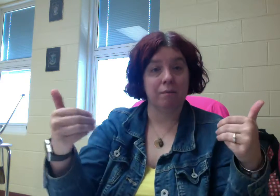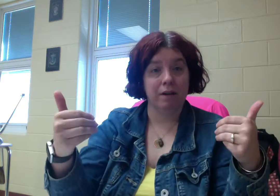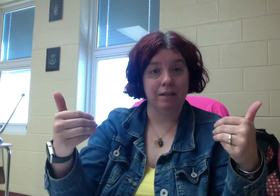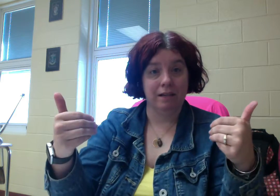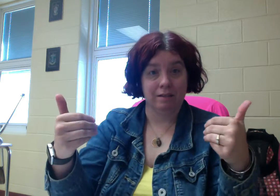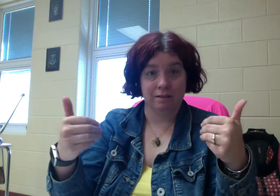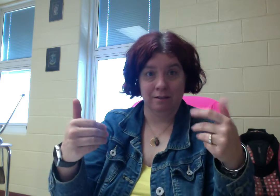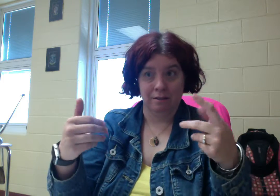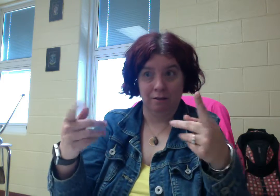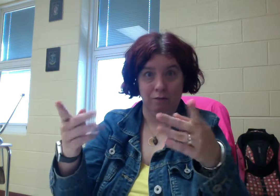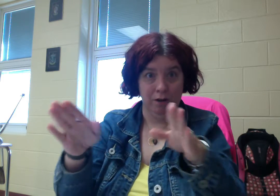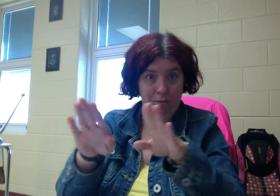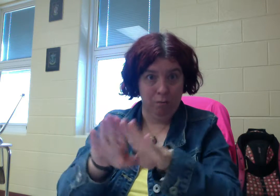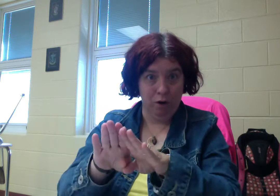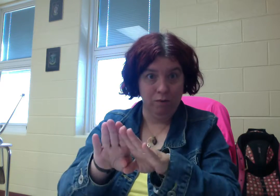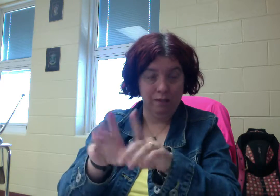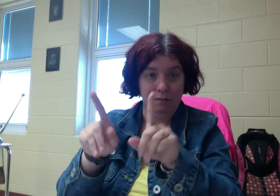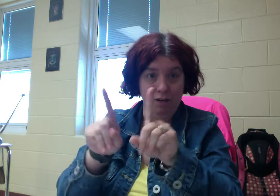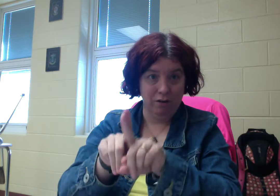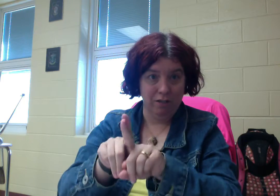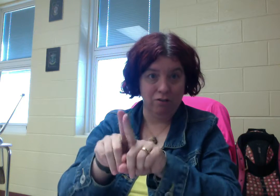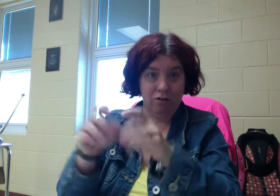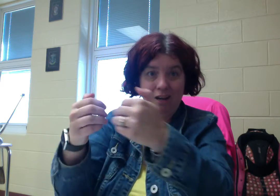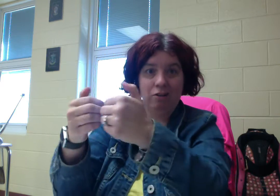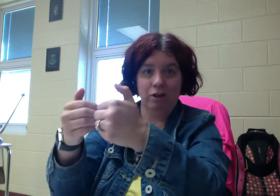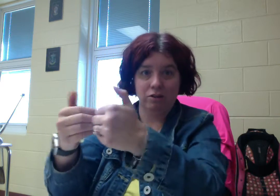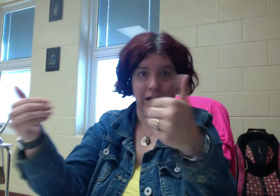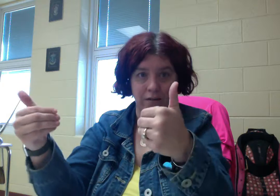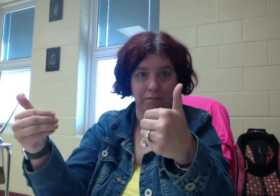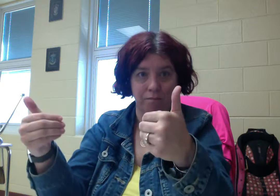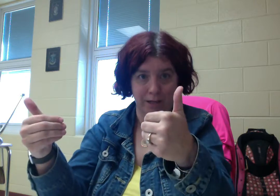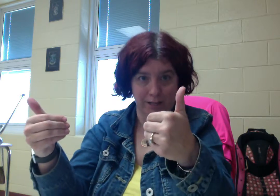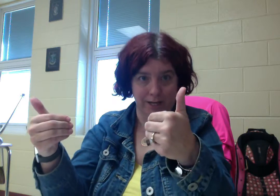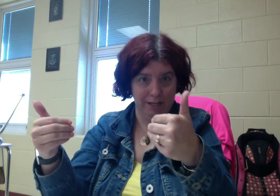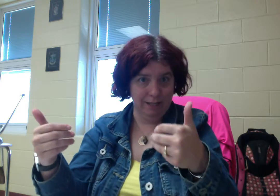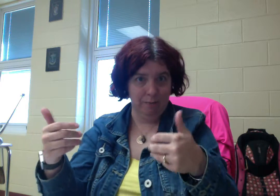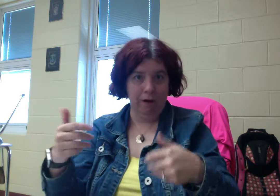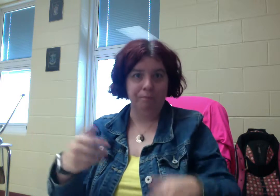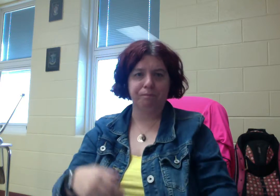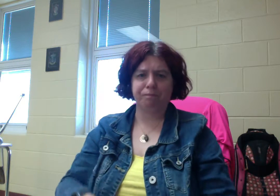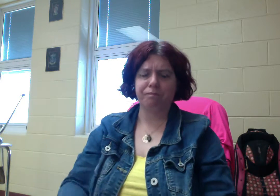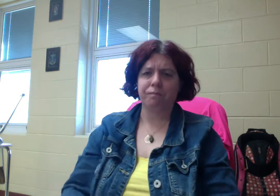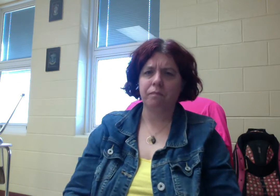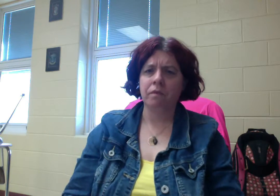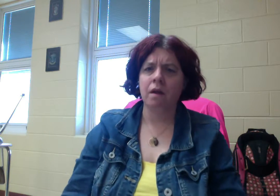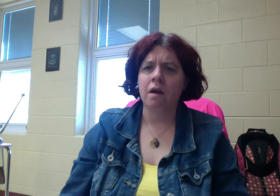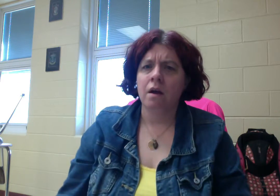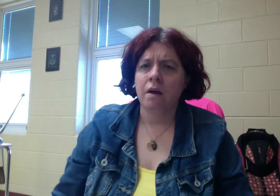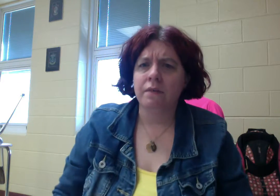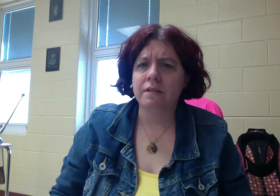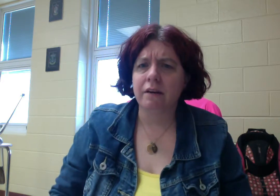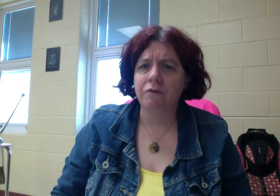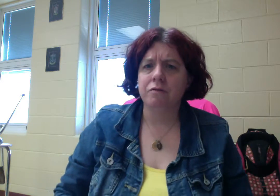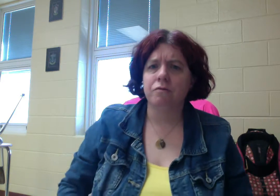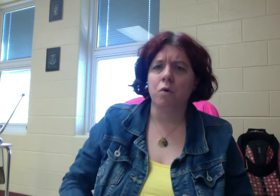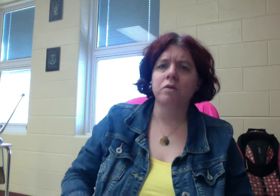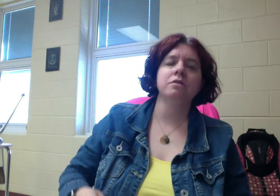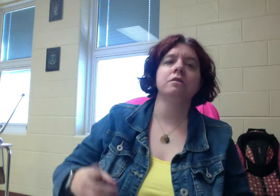separating the desks. If you end up working with somebody and your desks are together, I just kind of make the sign to separate. The sign for divorce,